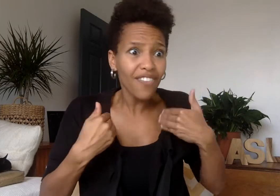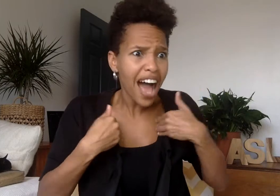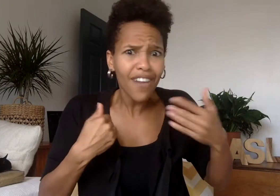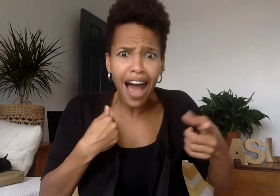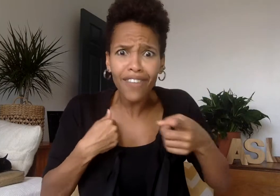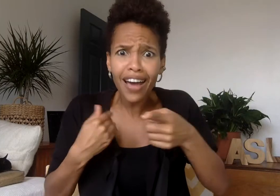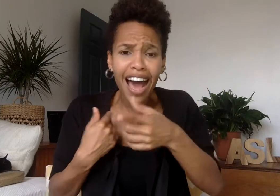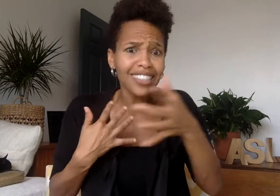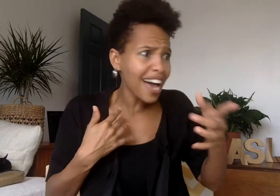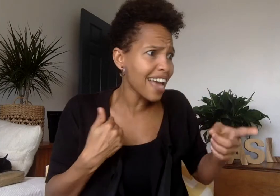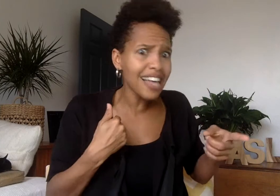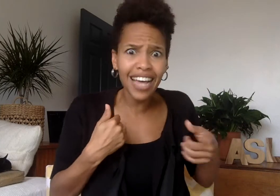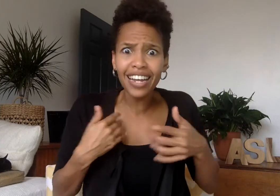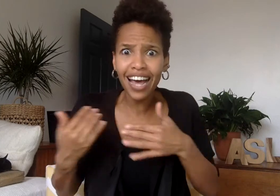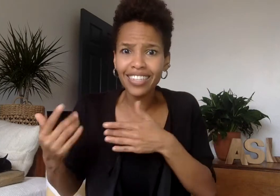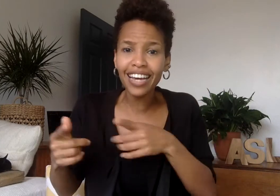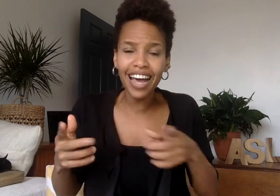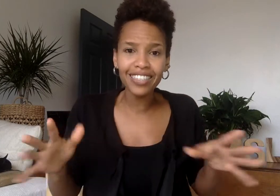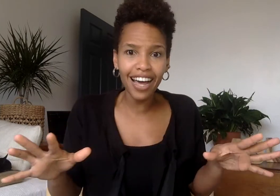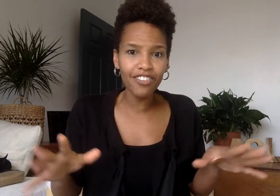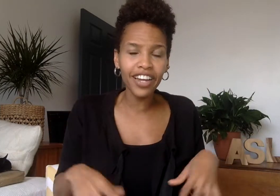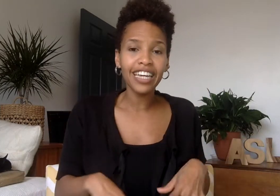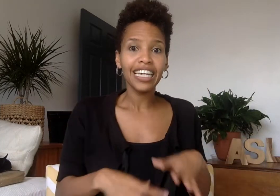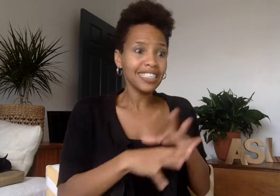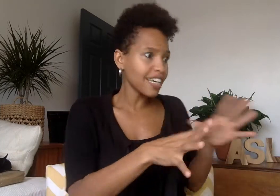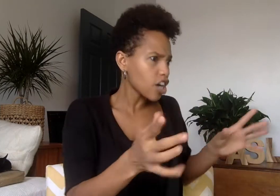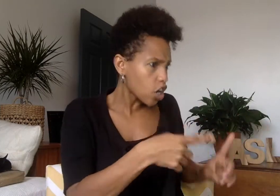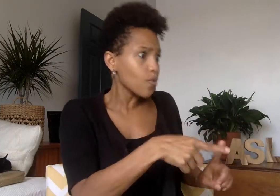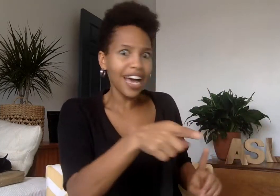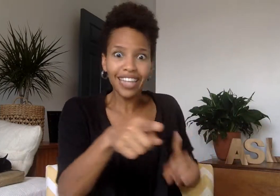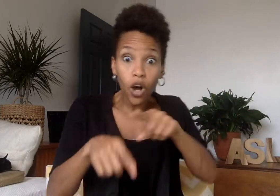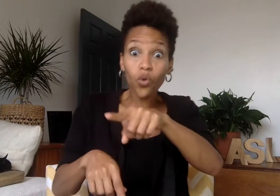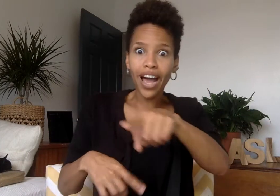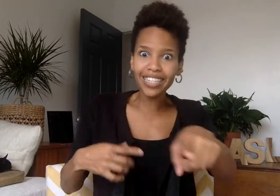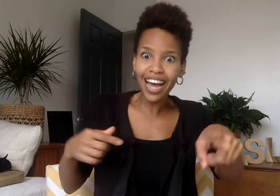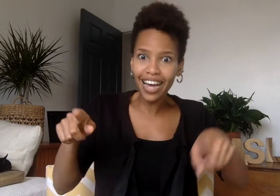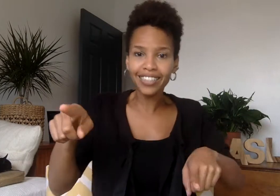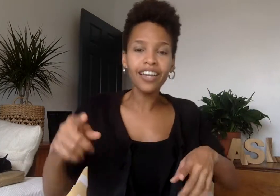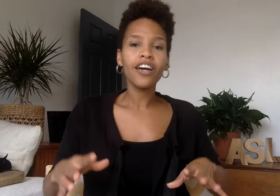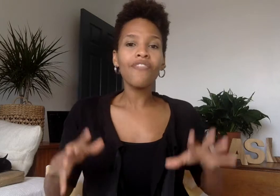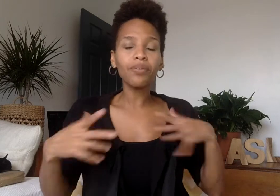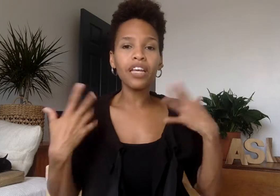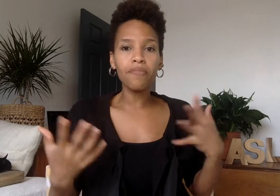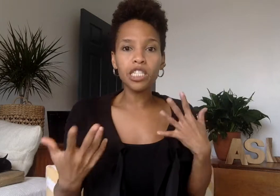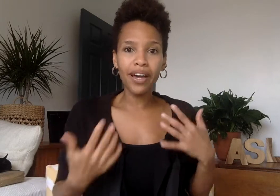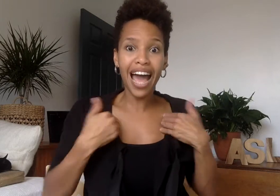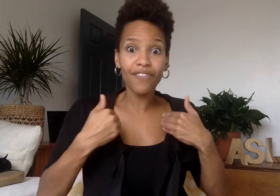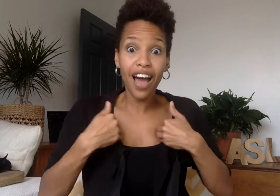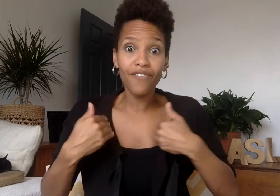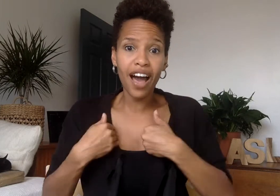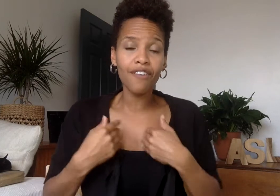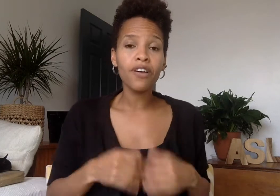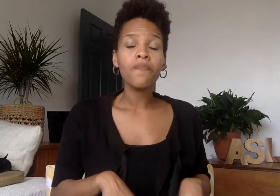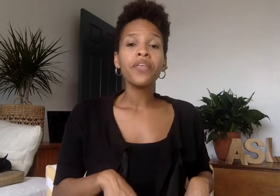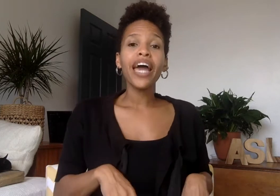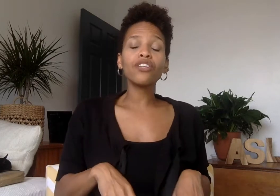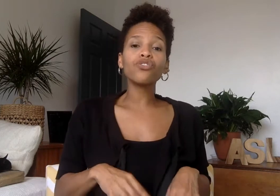that and has that and has that and has that, right? Inside the car, oh, it has that, oh, has that. That's what he means by have. And